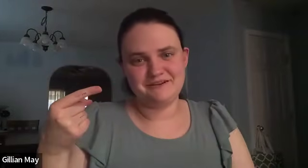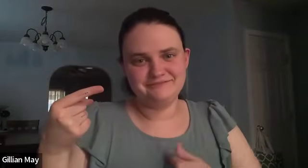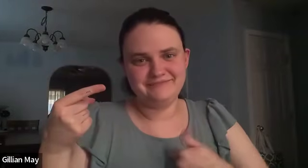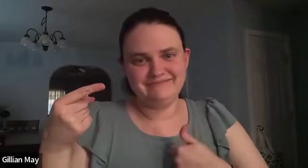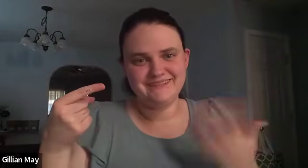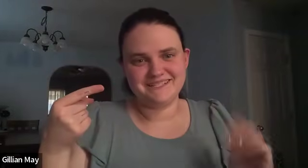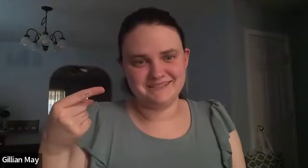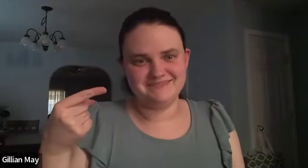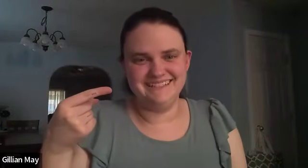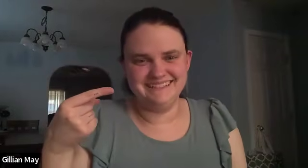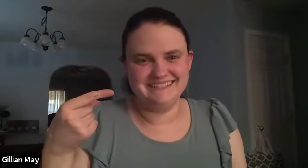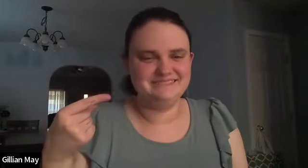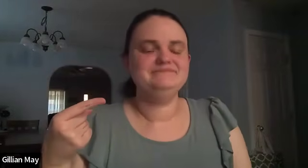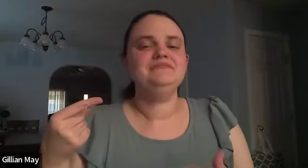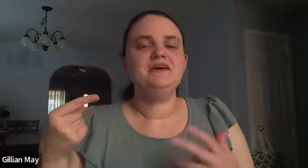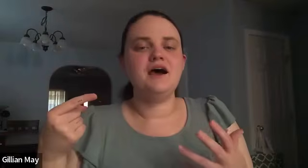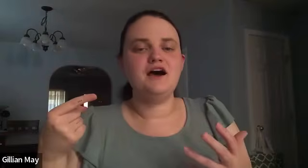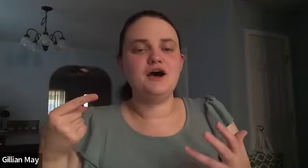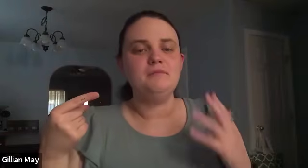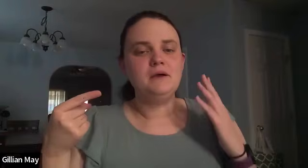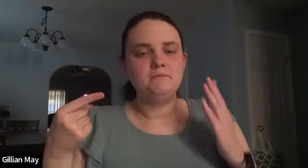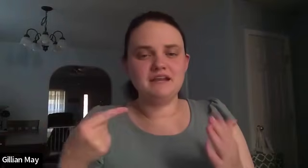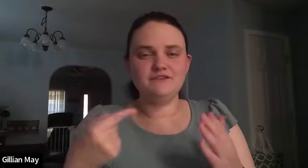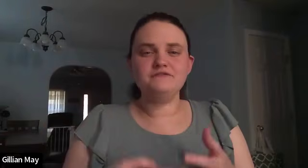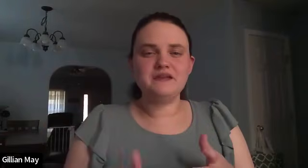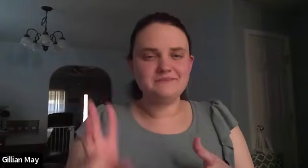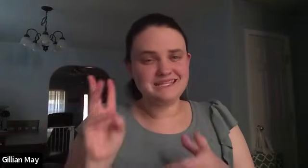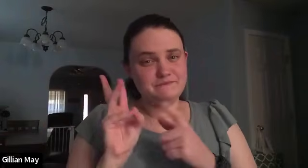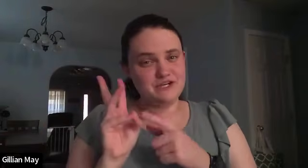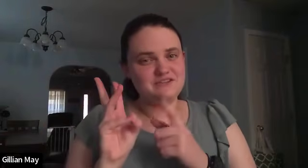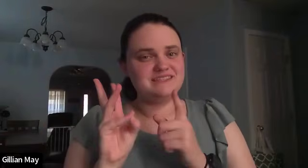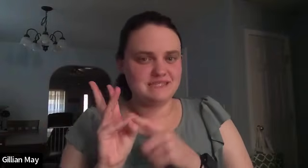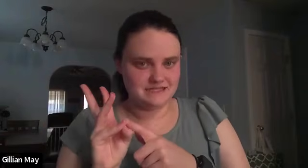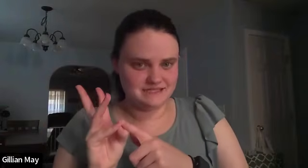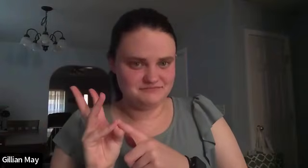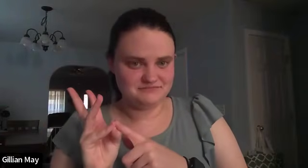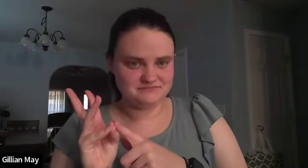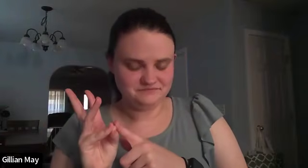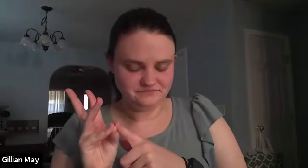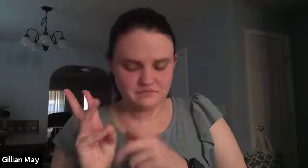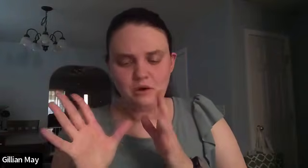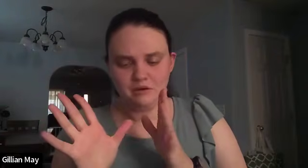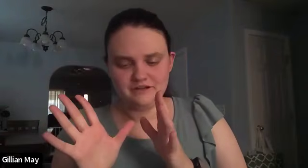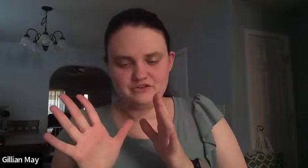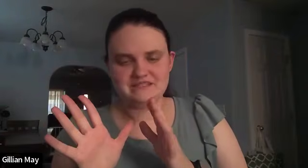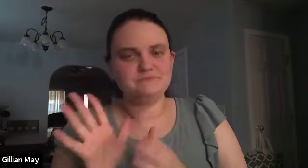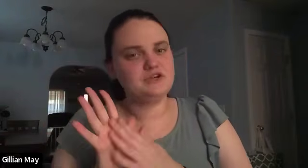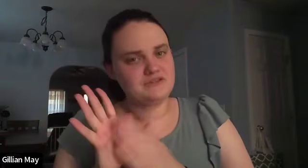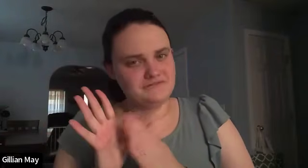myself, me, that's it. um, but if your family is bigger than six, not bigger than six, bigger than